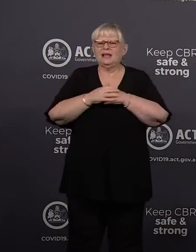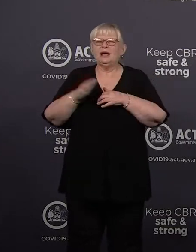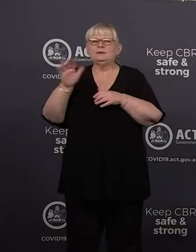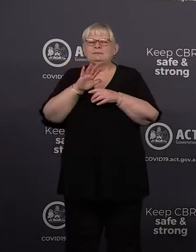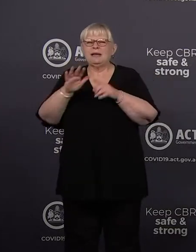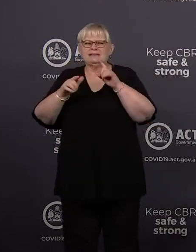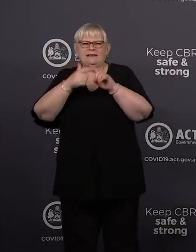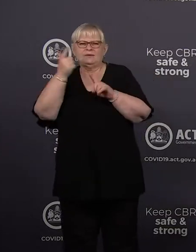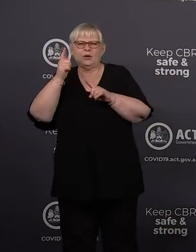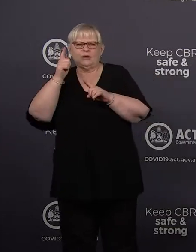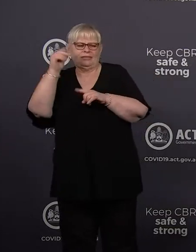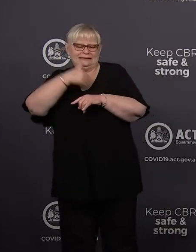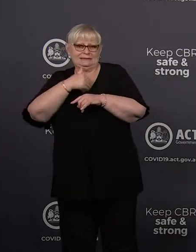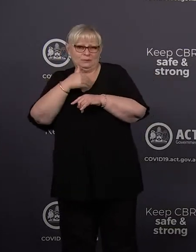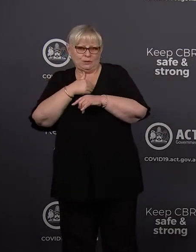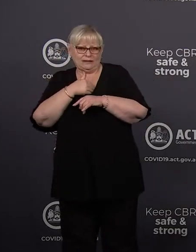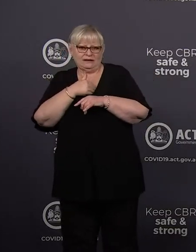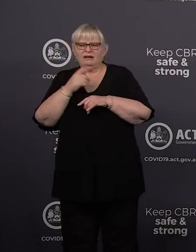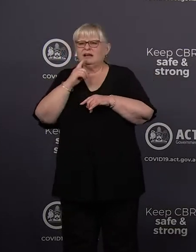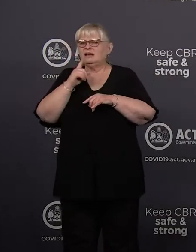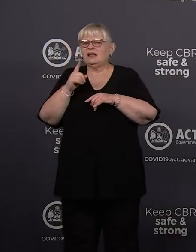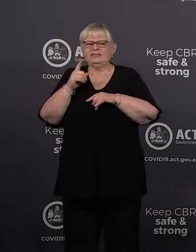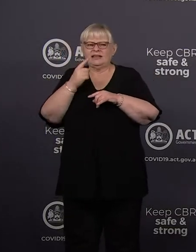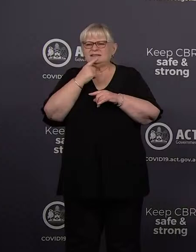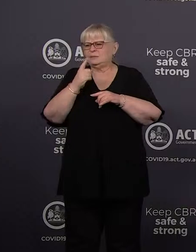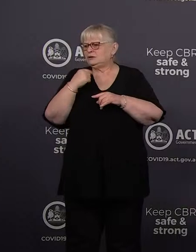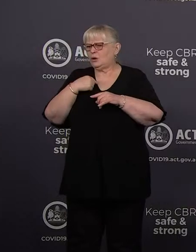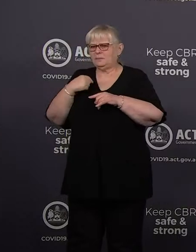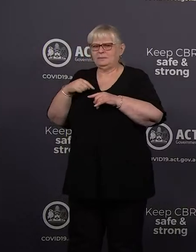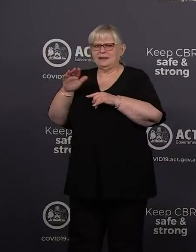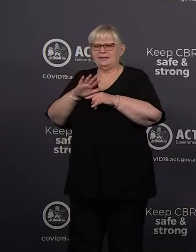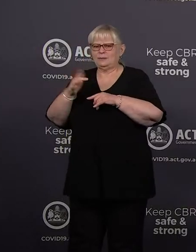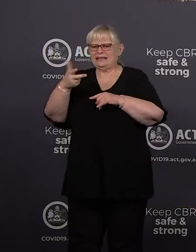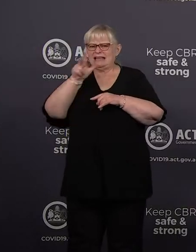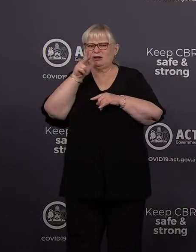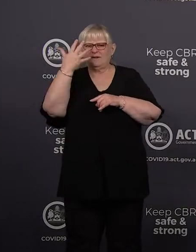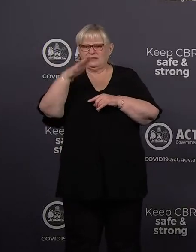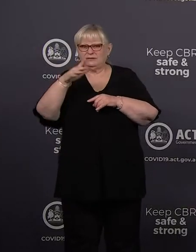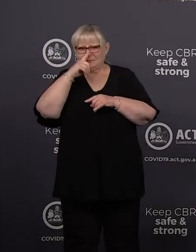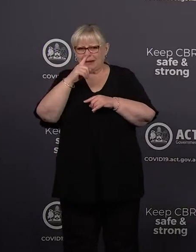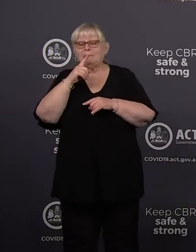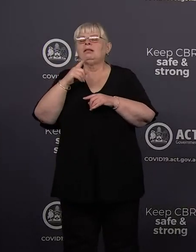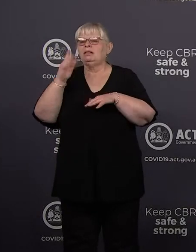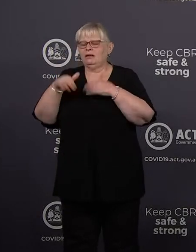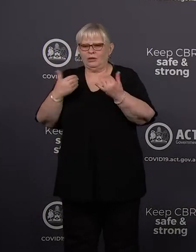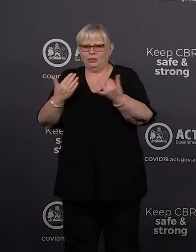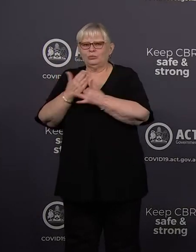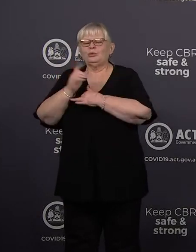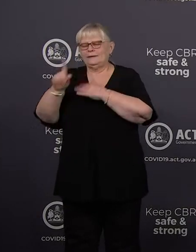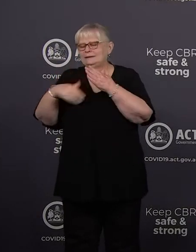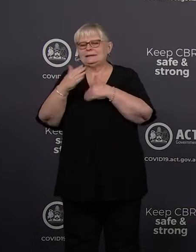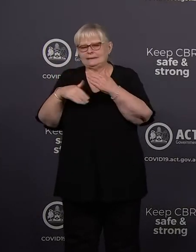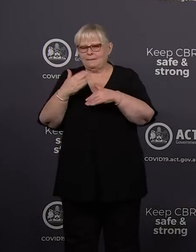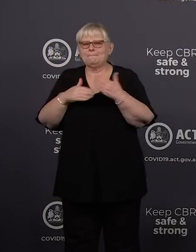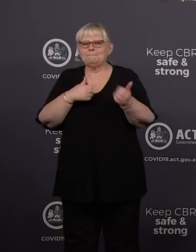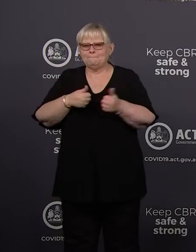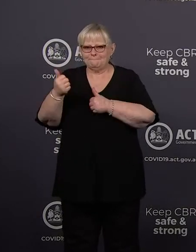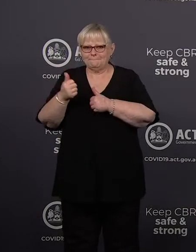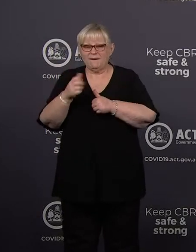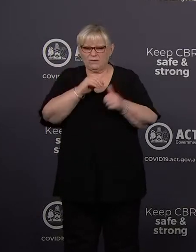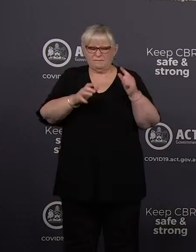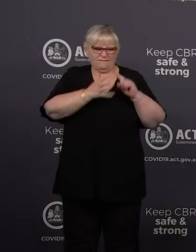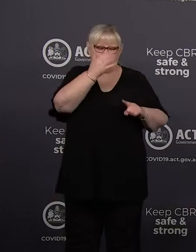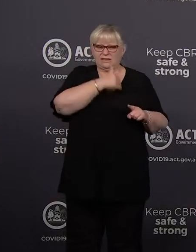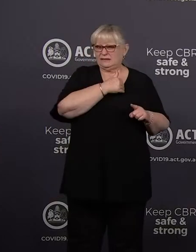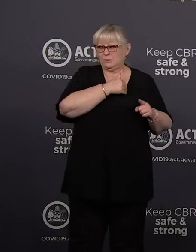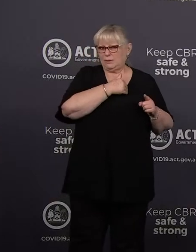about 7 o'clock this morning, already about 850 people had been processed through that system from 5